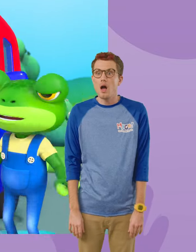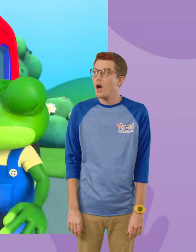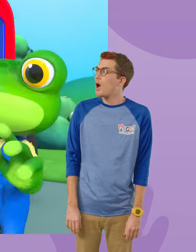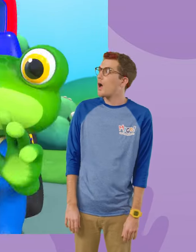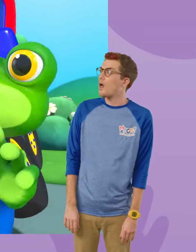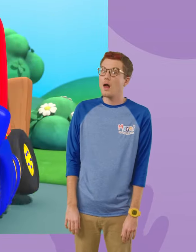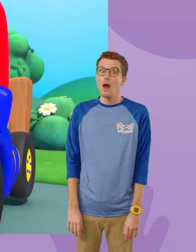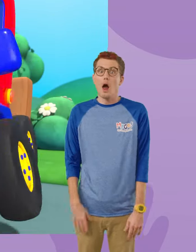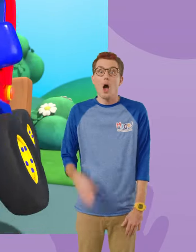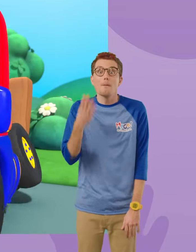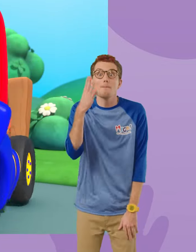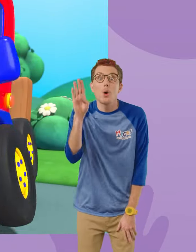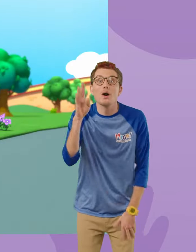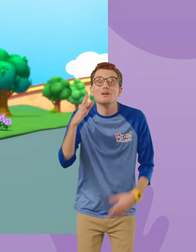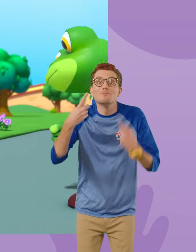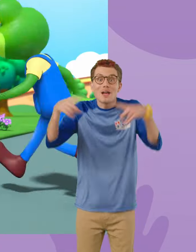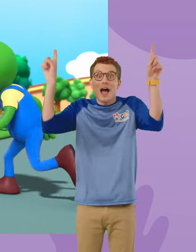Blue!